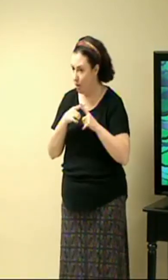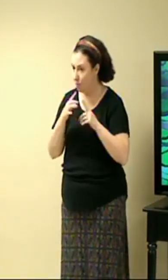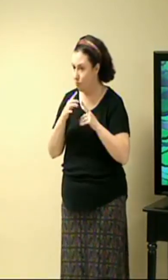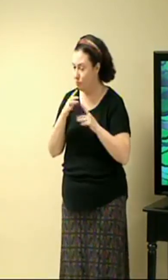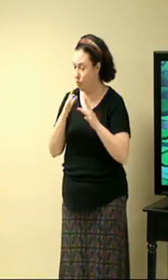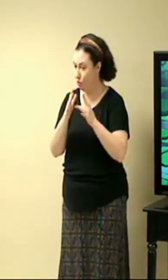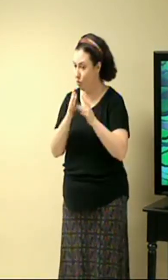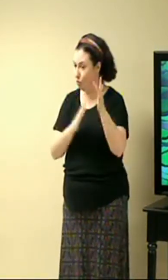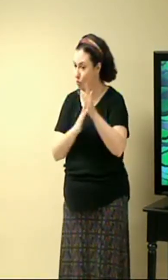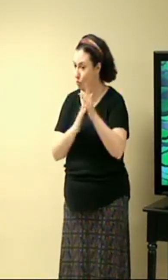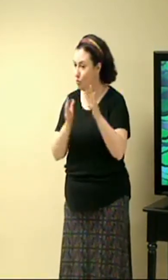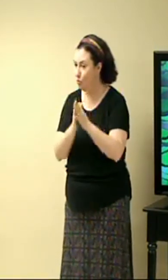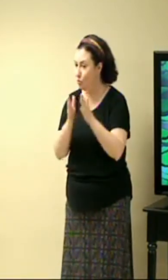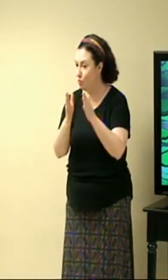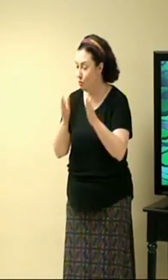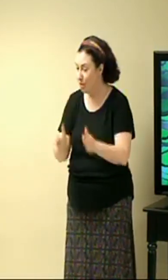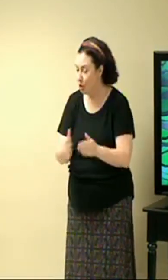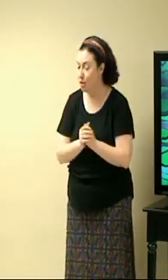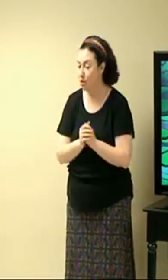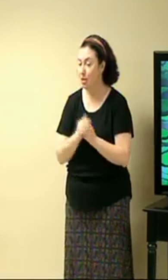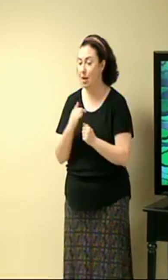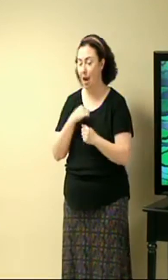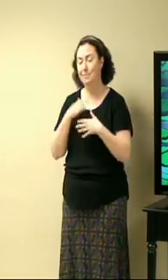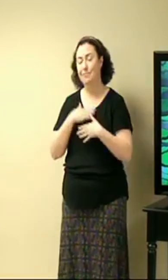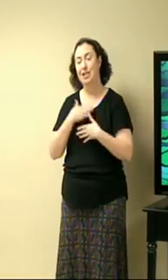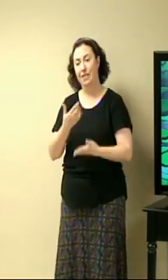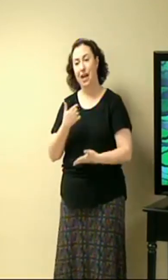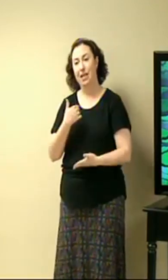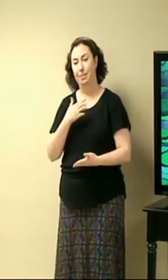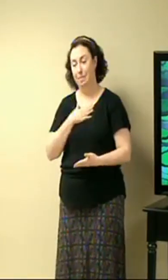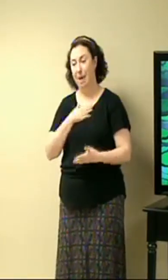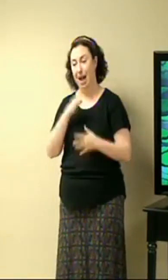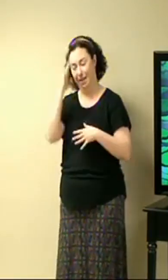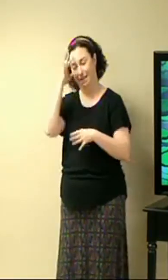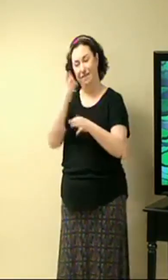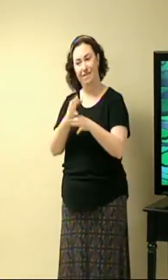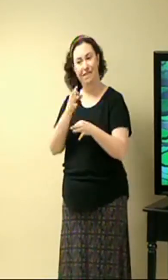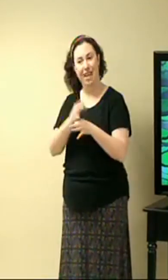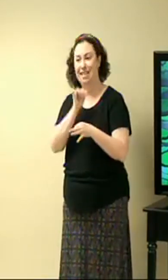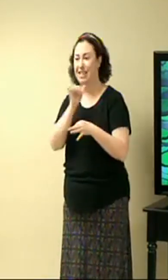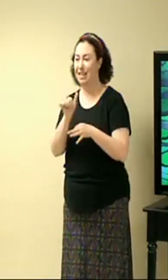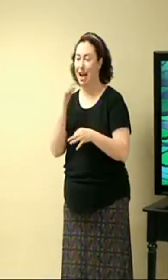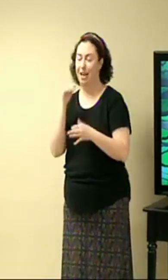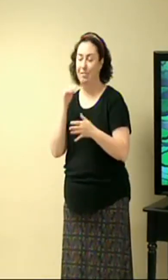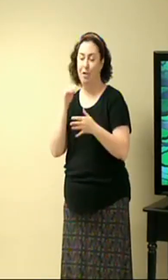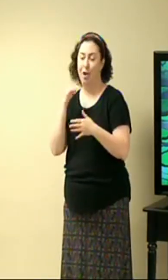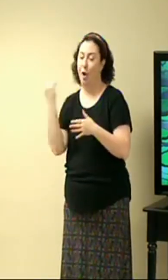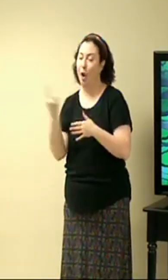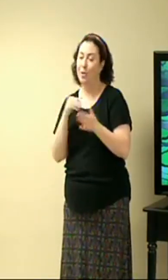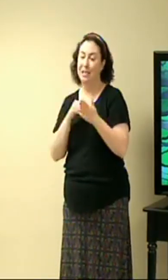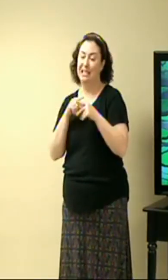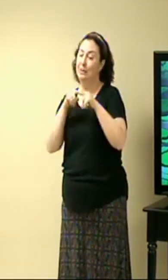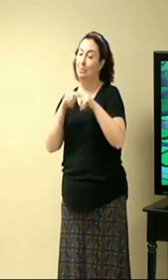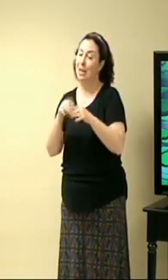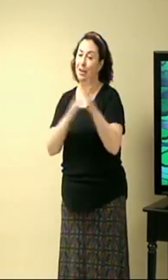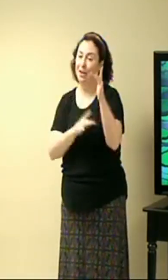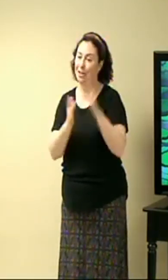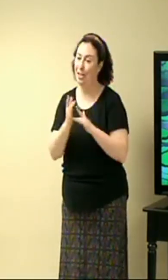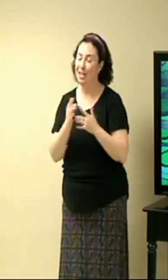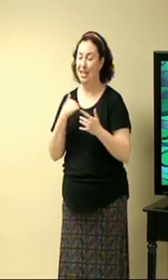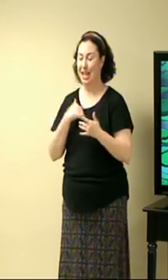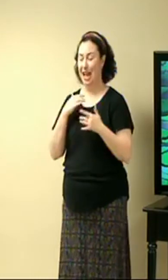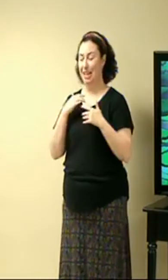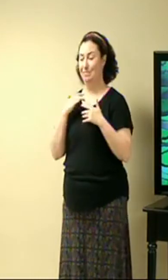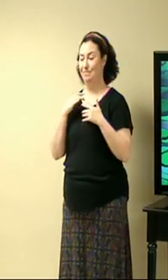to confess that my faith often is not in Jesus. It's in attendance numbers and budget numbers and people and all these things. My